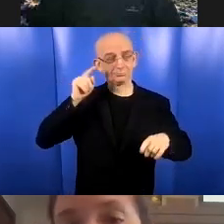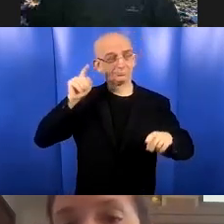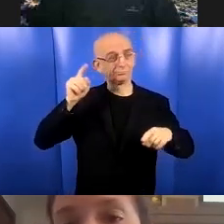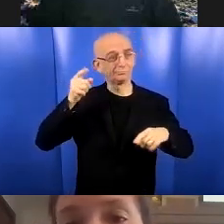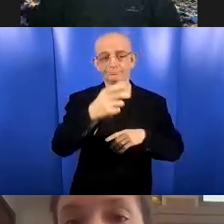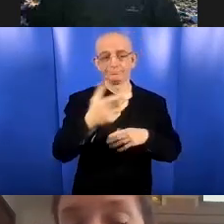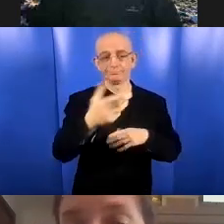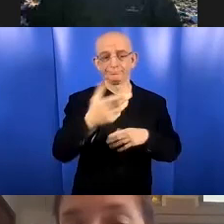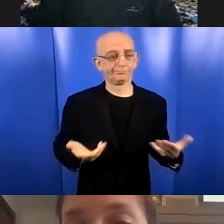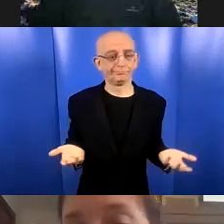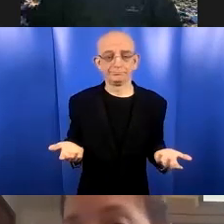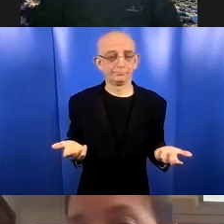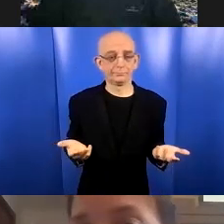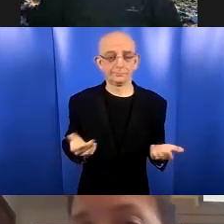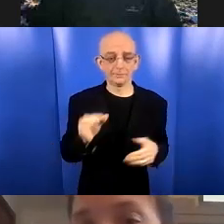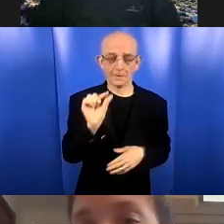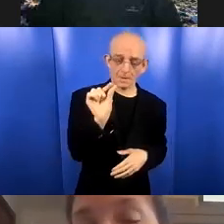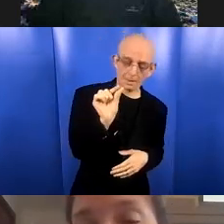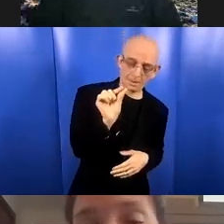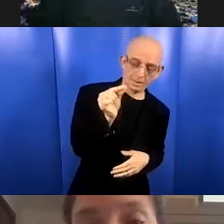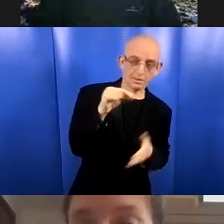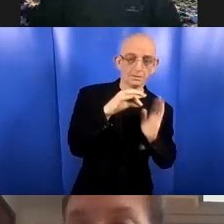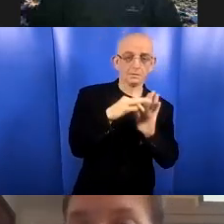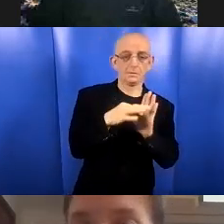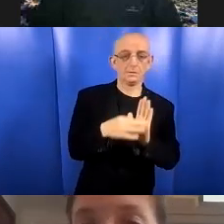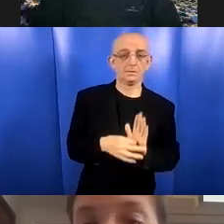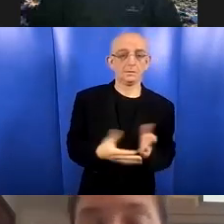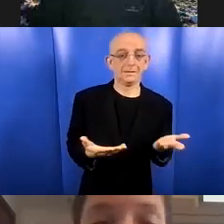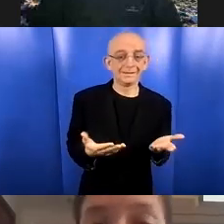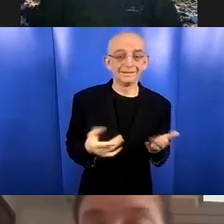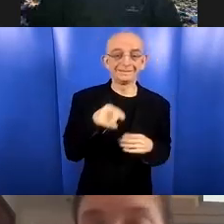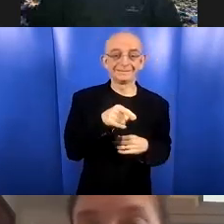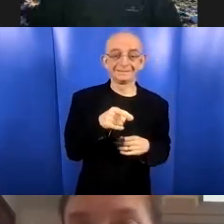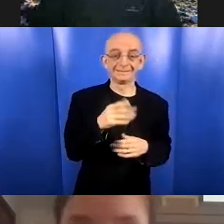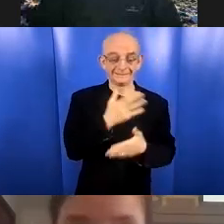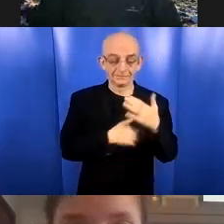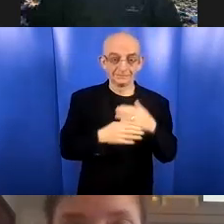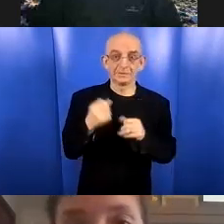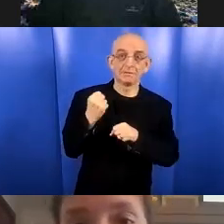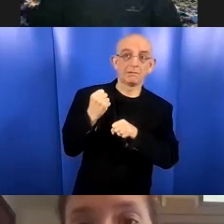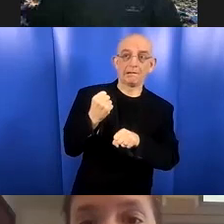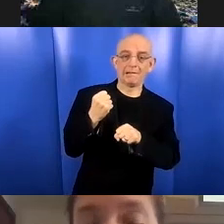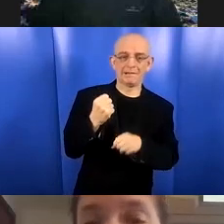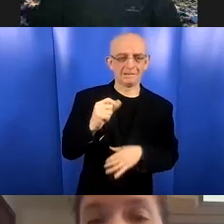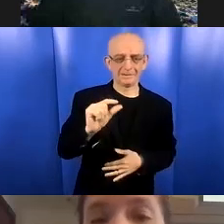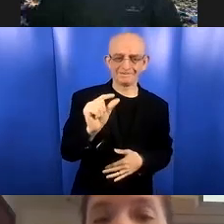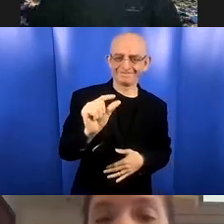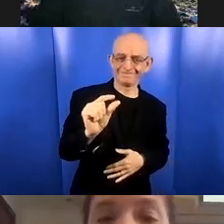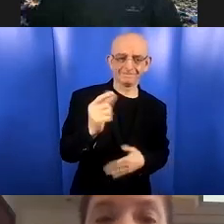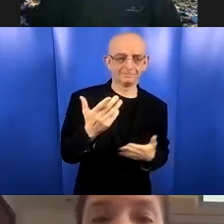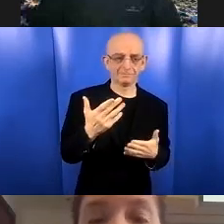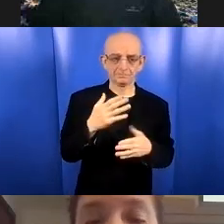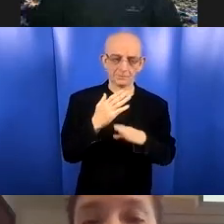civic space or challenges related to civic space have been individuals, often individuals protesting. So for